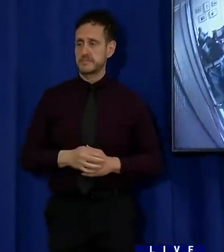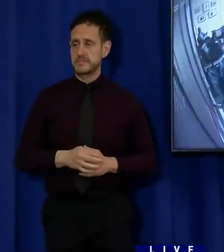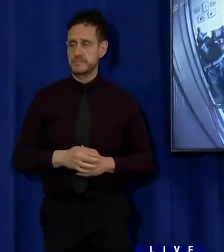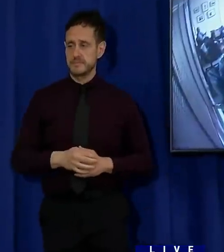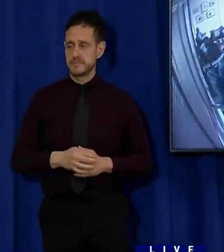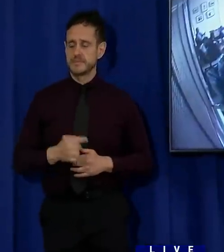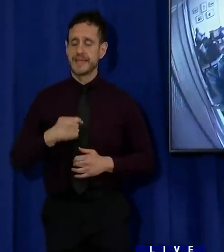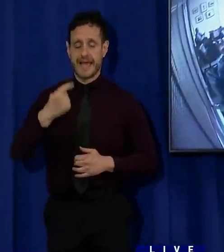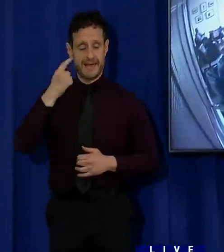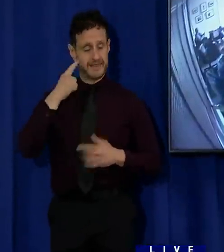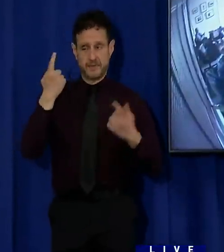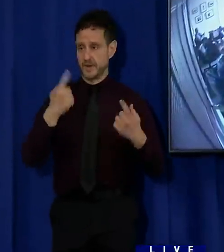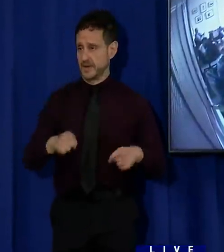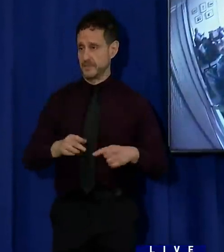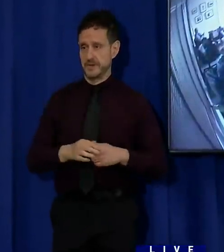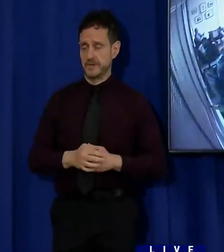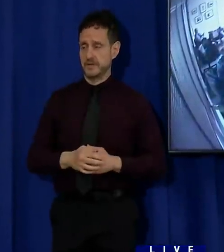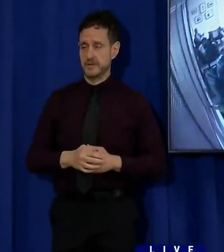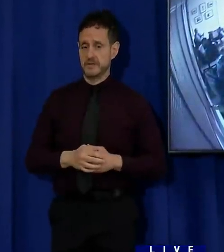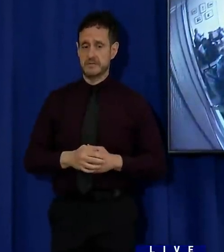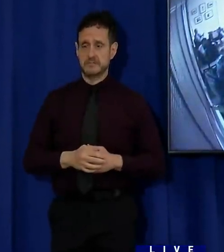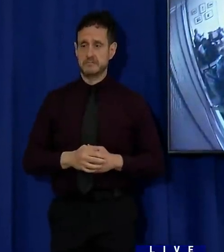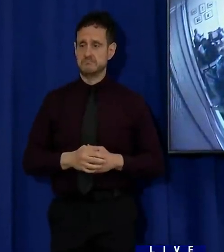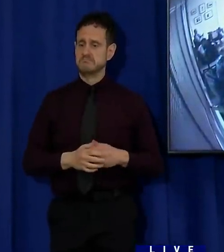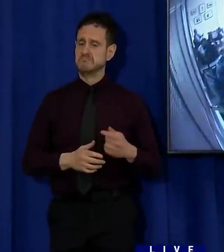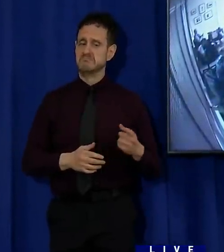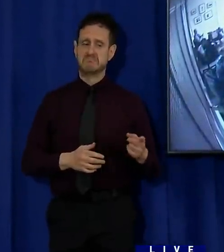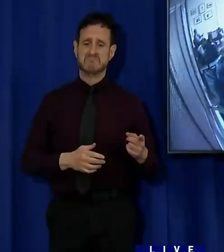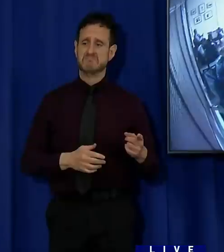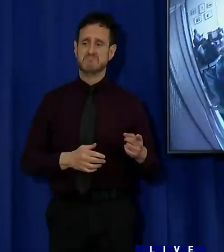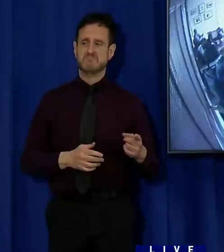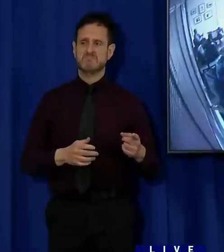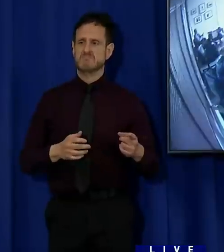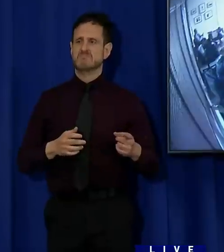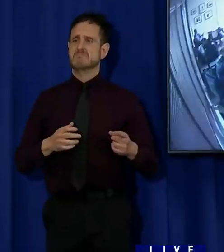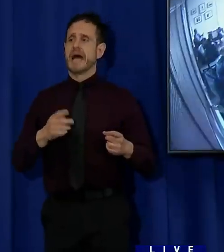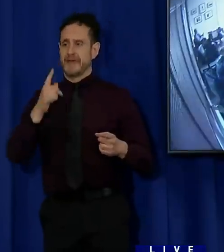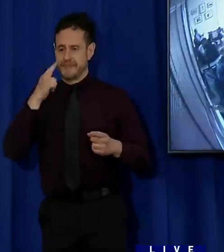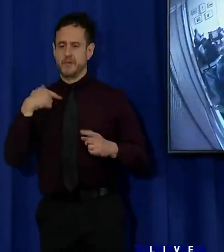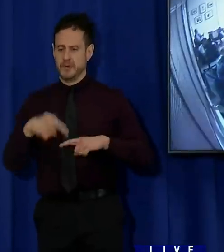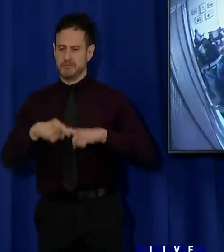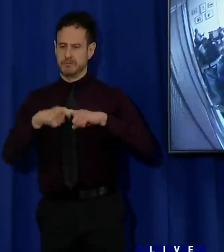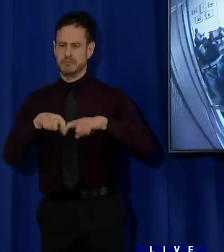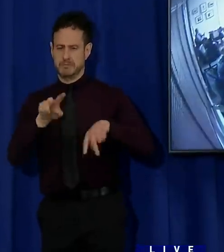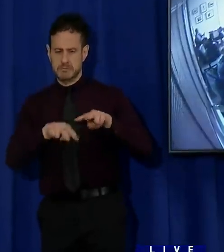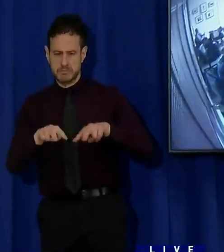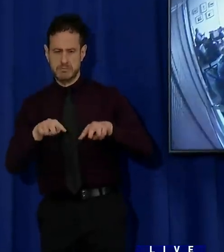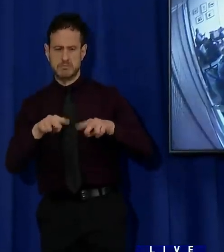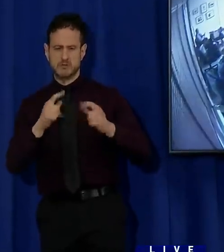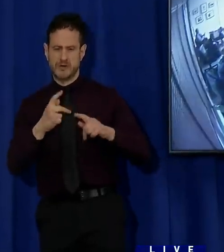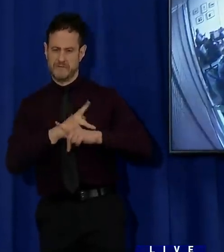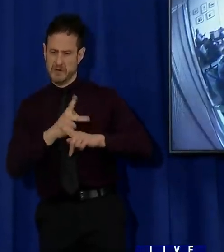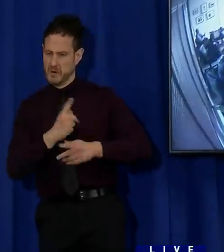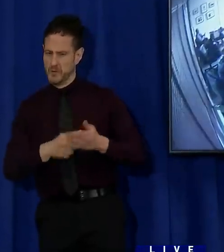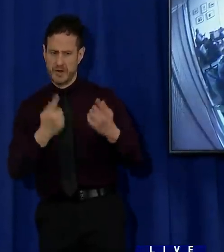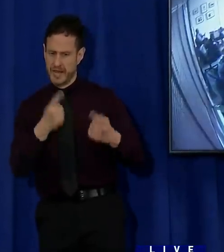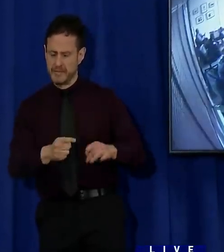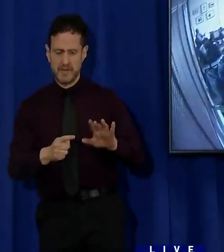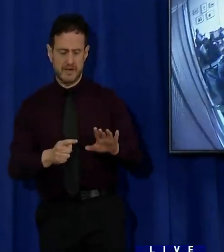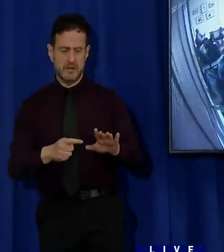I think what happened is they were simply trying to take stock of what happened. And really, this